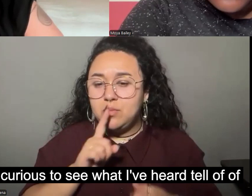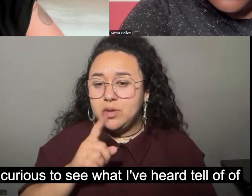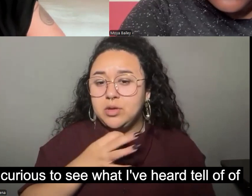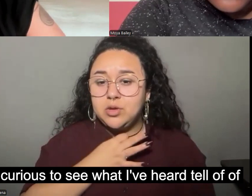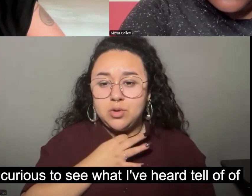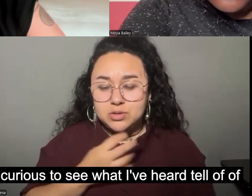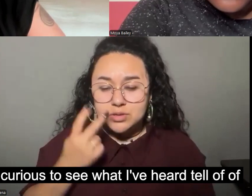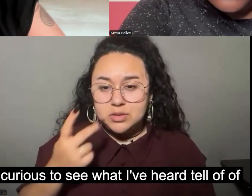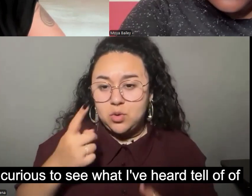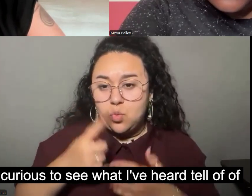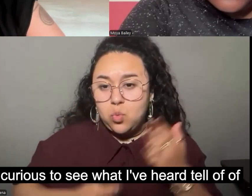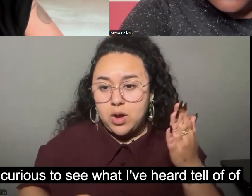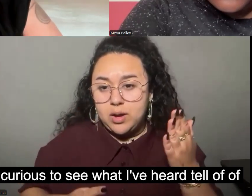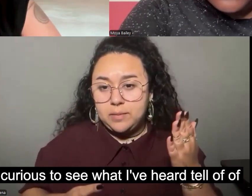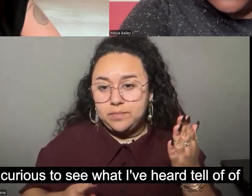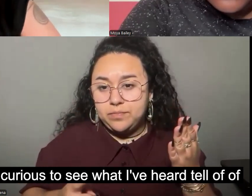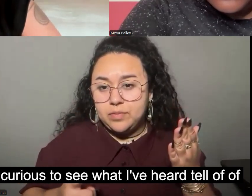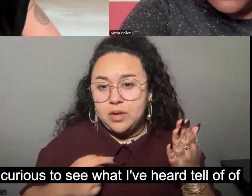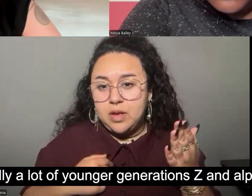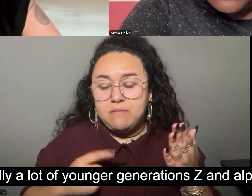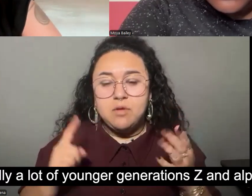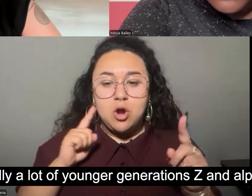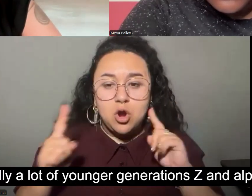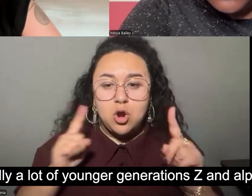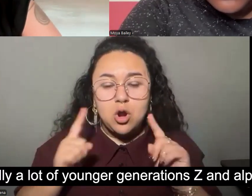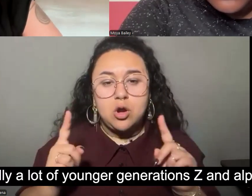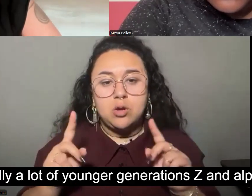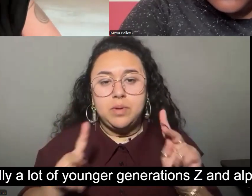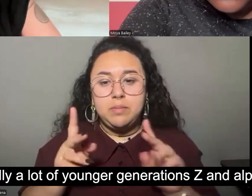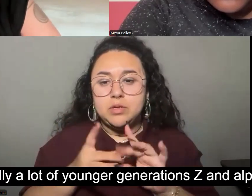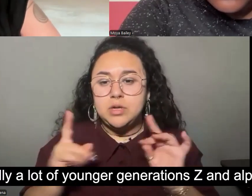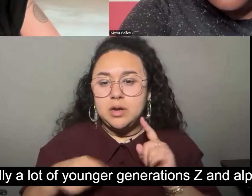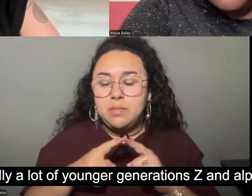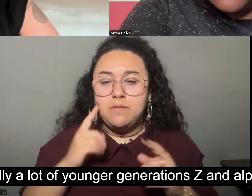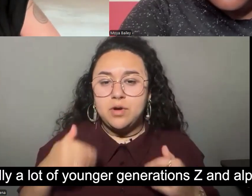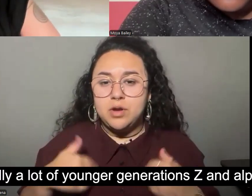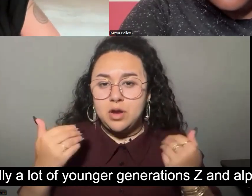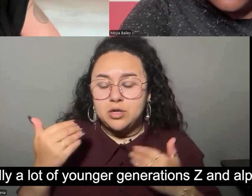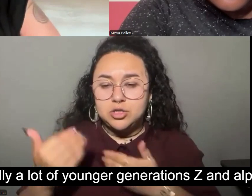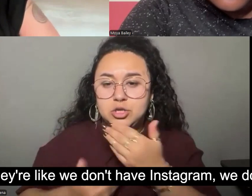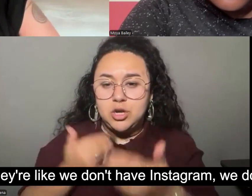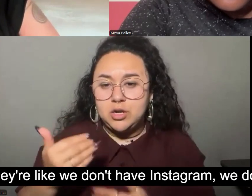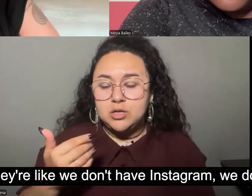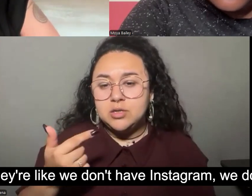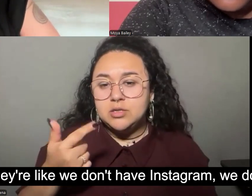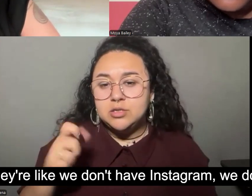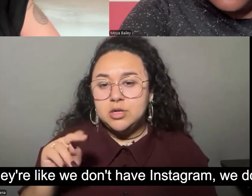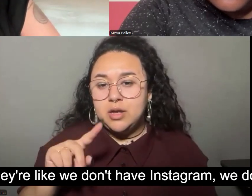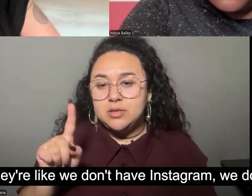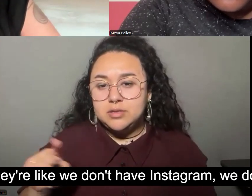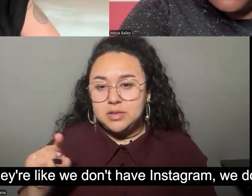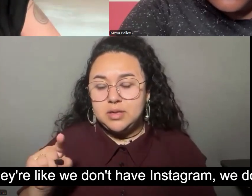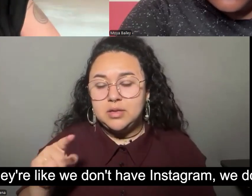see what I've heard tell of especially a lot of younger Generation Z and Generation Alpha, where they're like, we don't